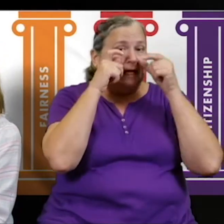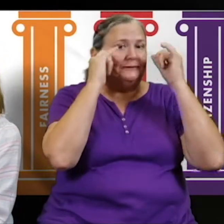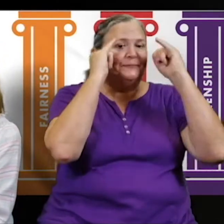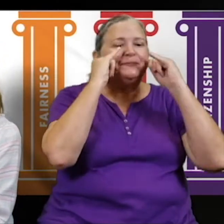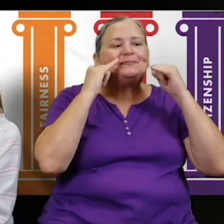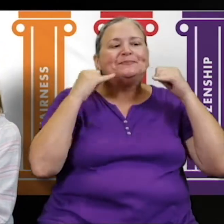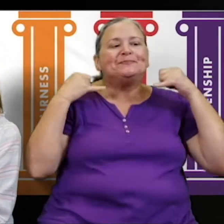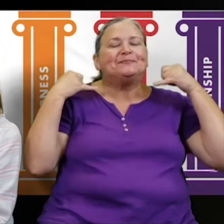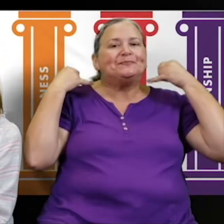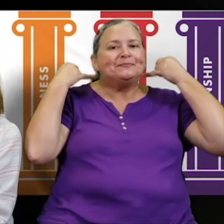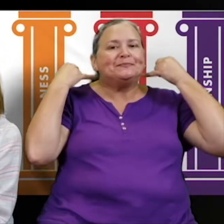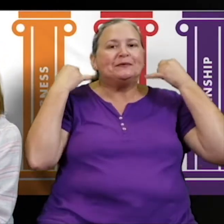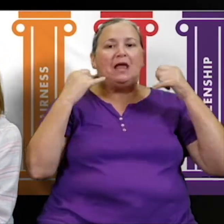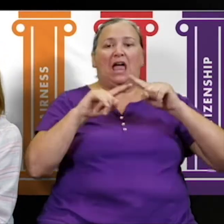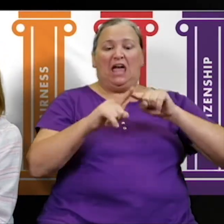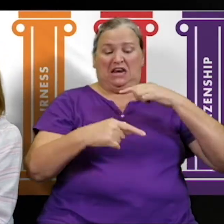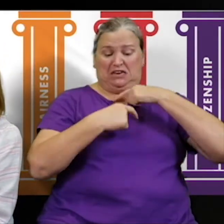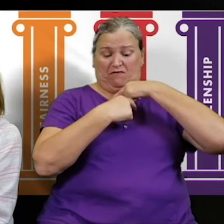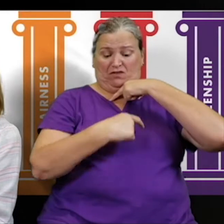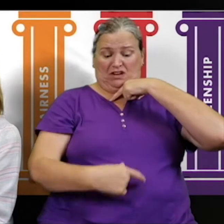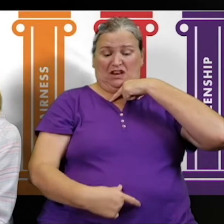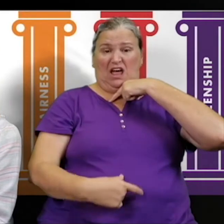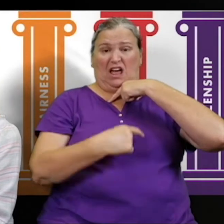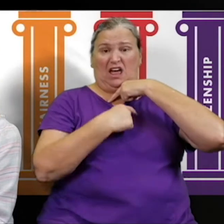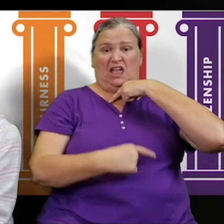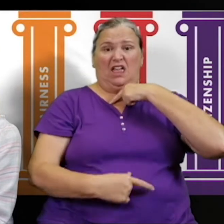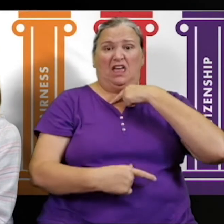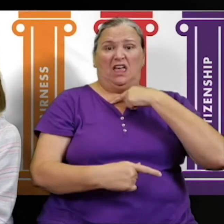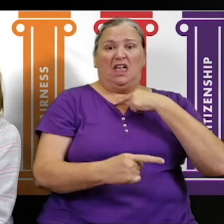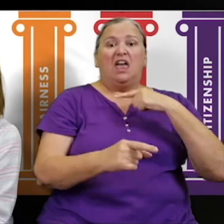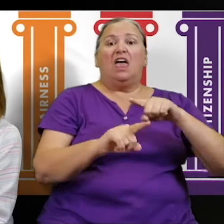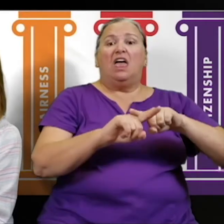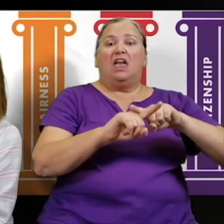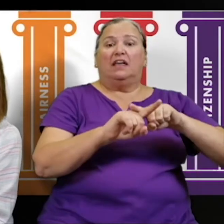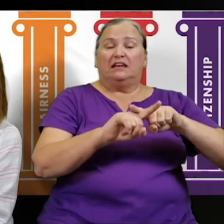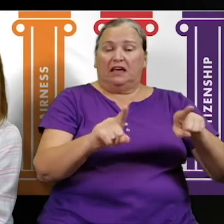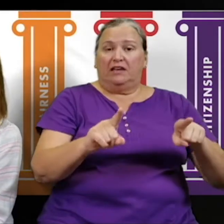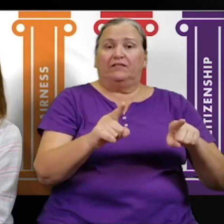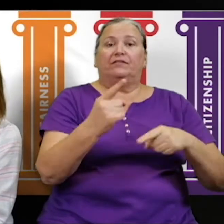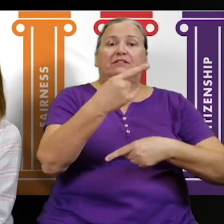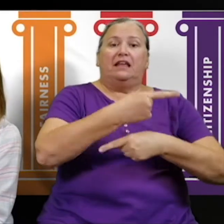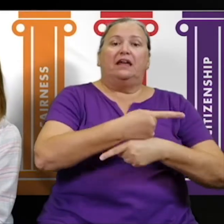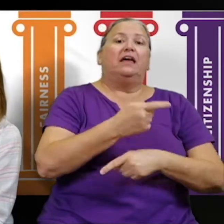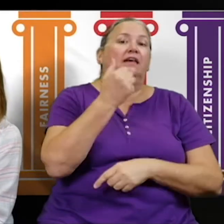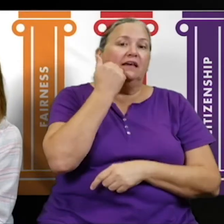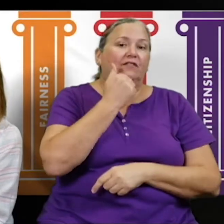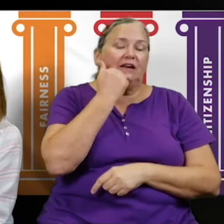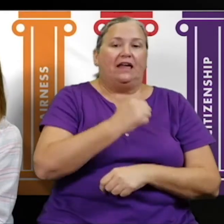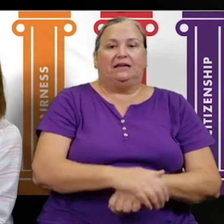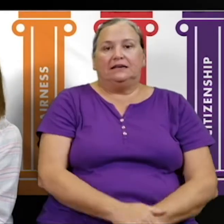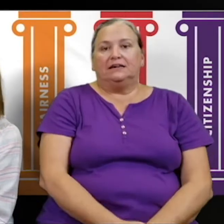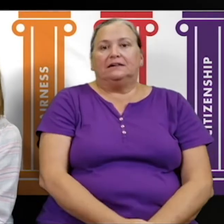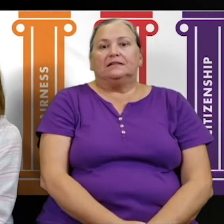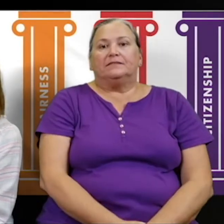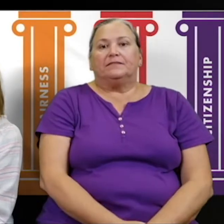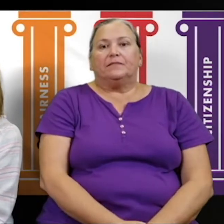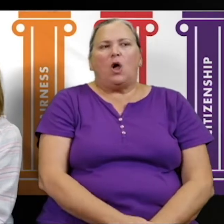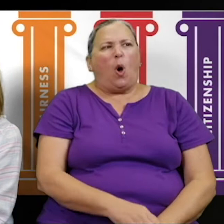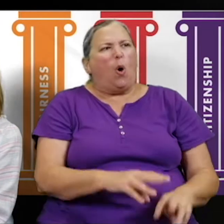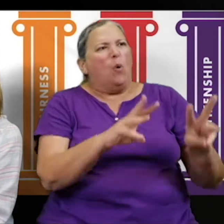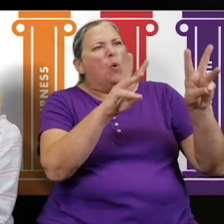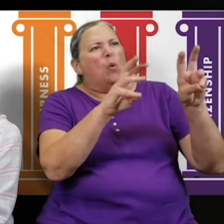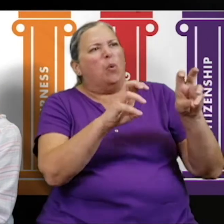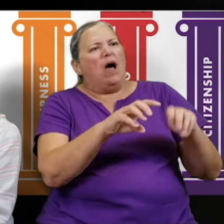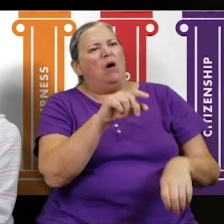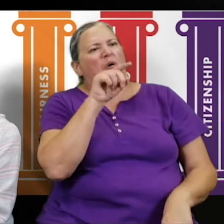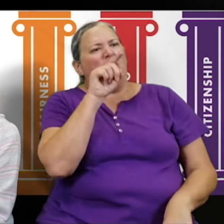neck, and he wore a different colored tie for each day of the week. "Wow," said Lily. That was just